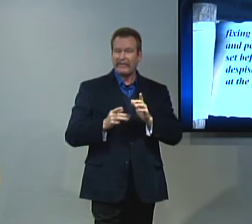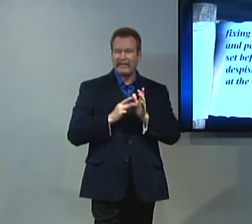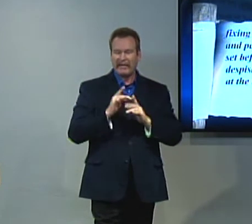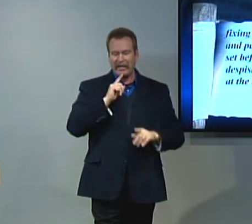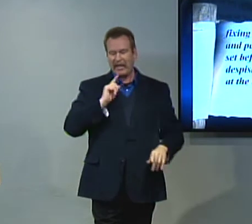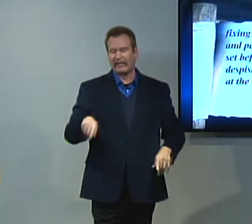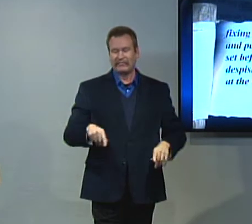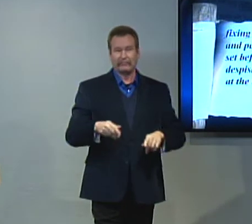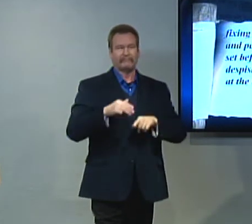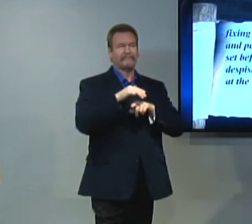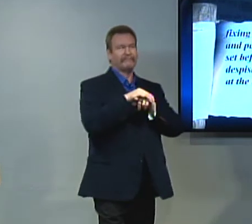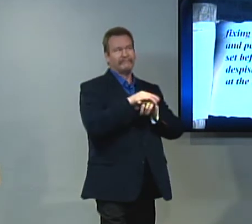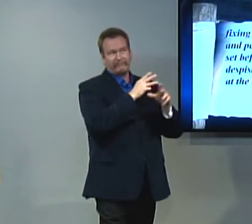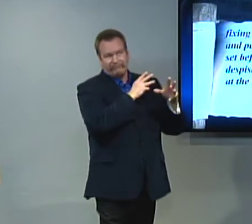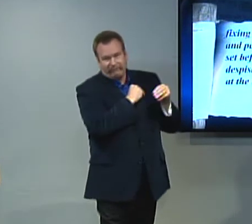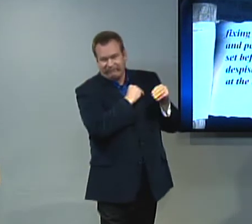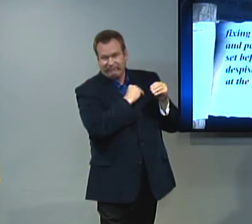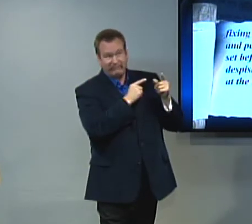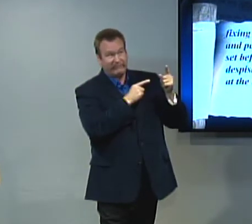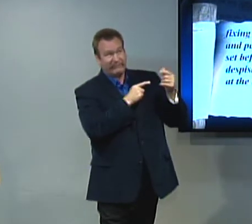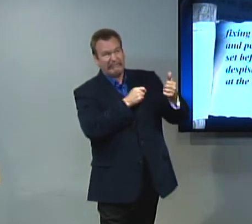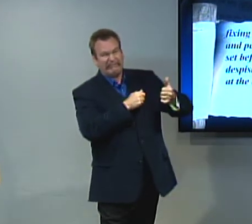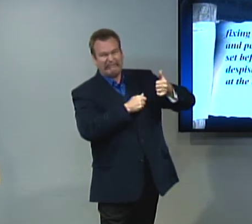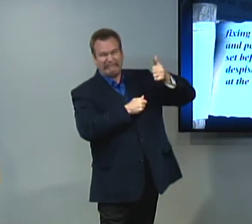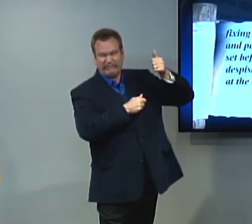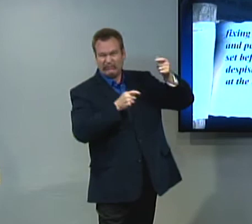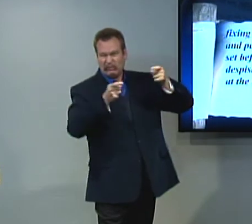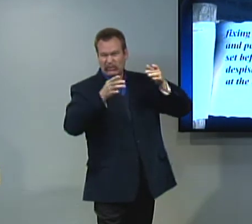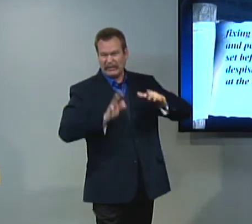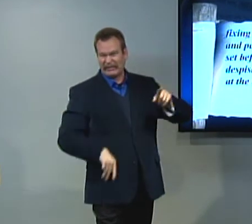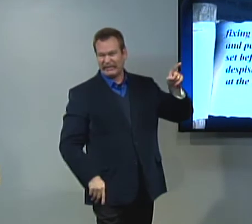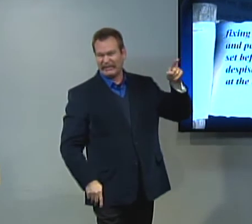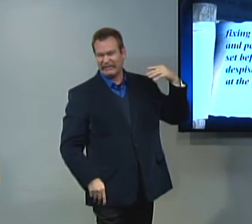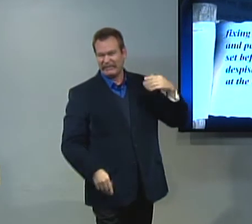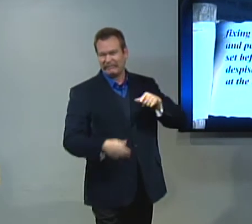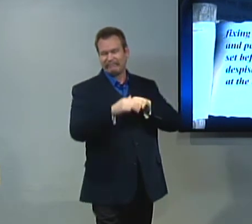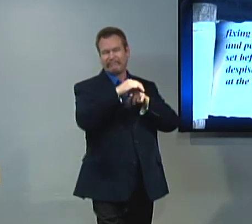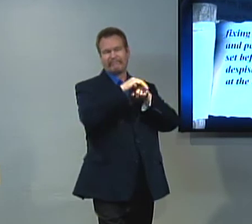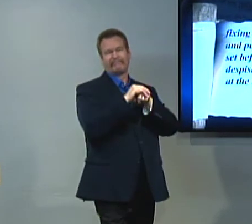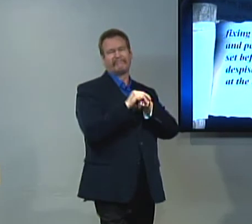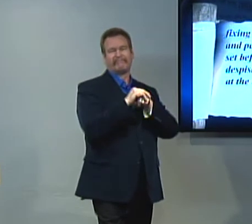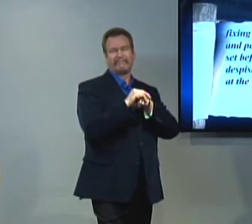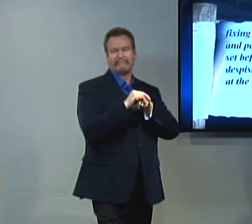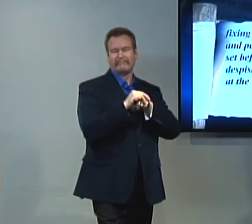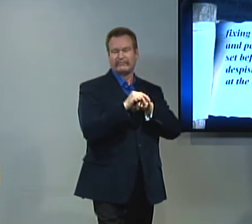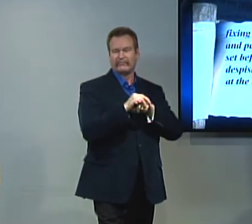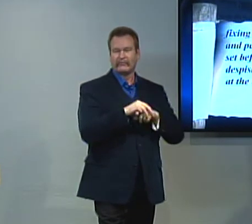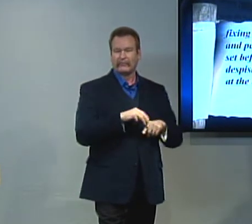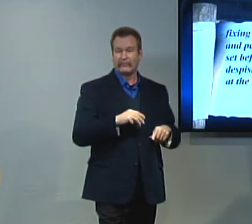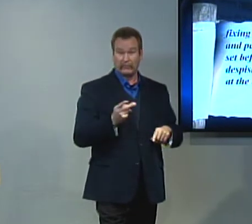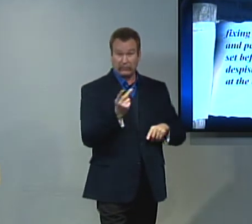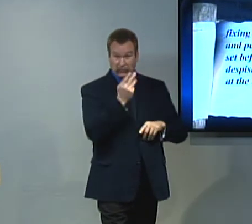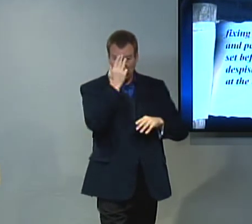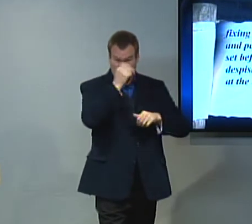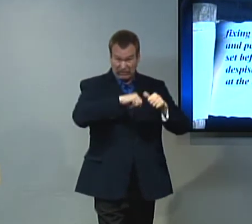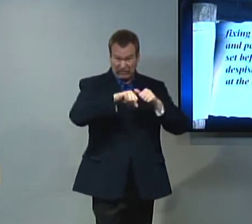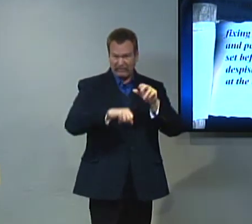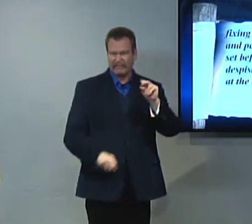It should have been a wild animal, but it was humble. And Jesus Christ, the creator of all, sat on its